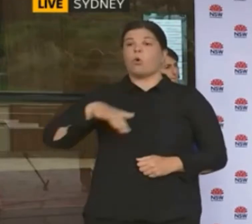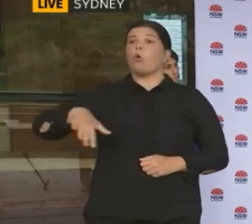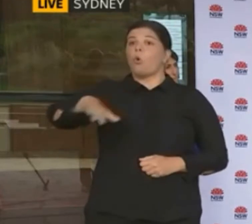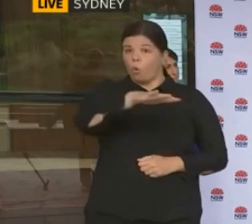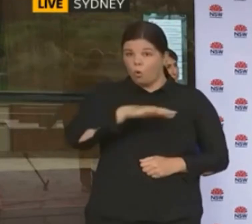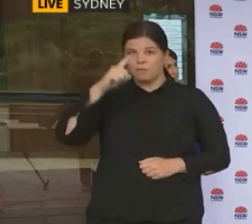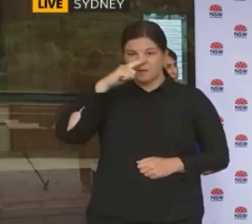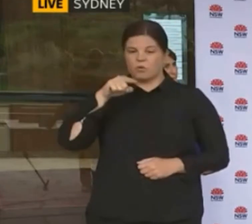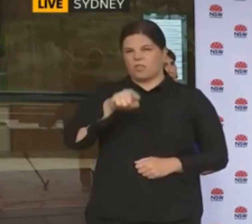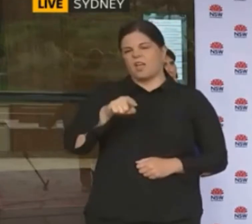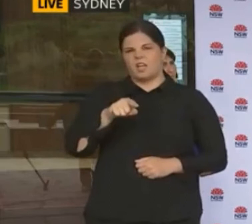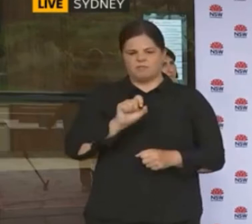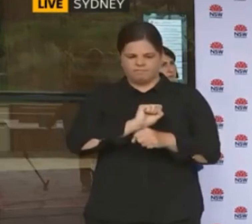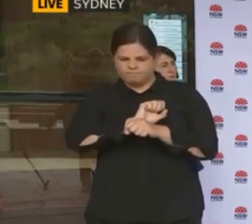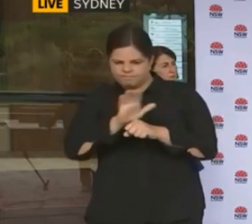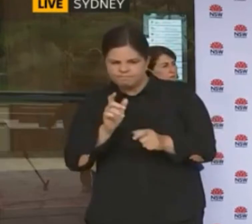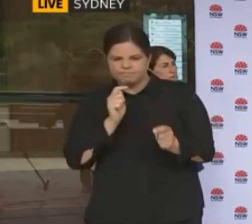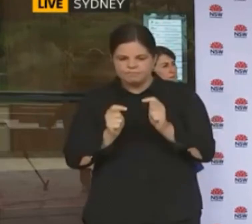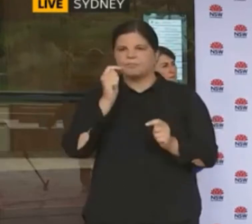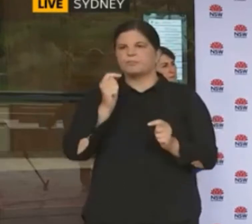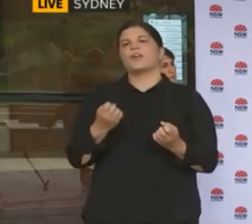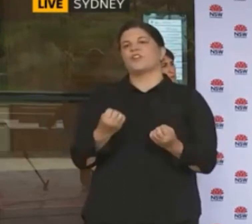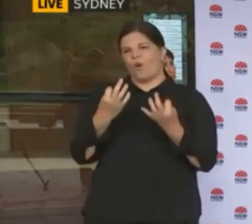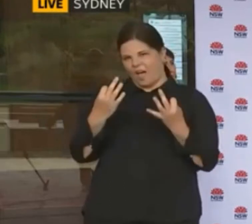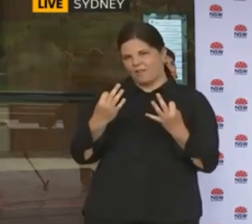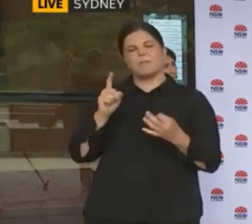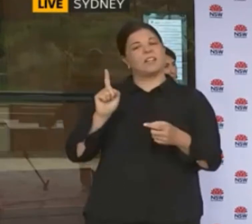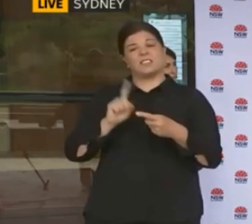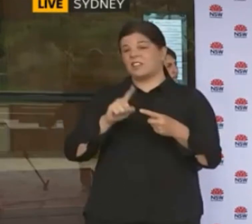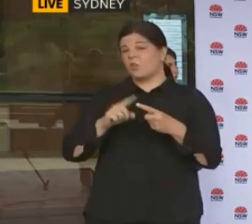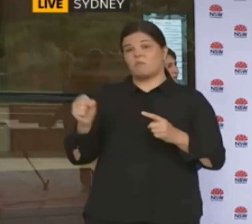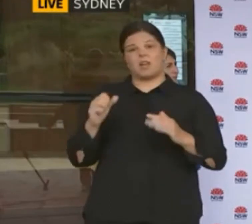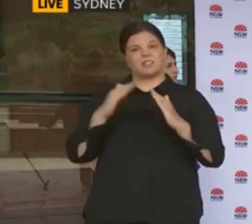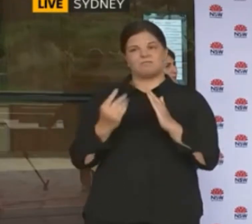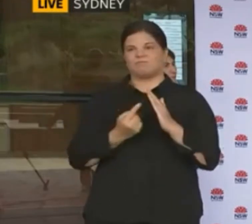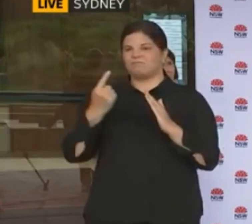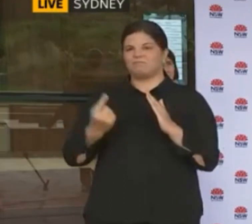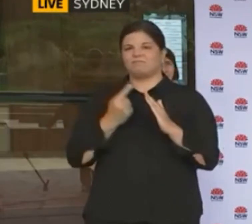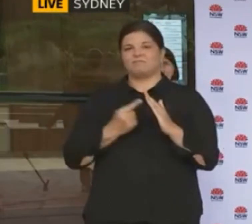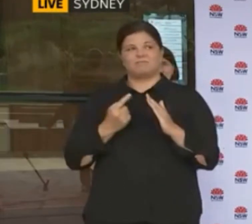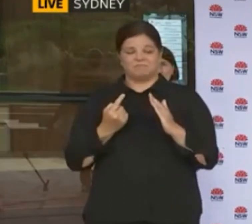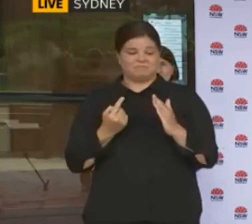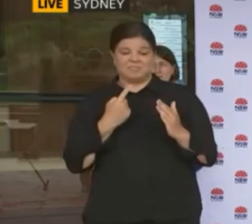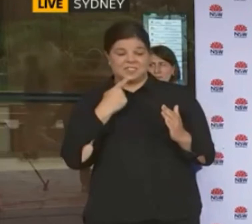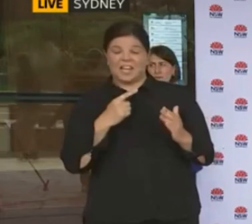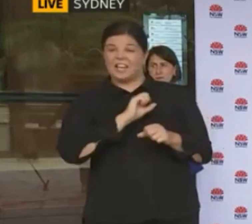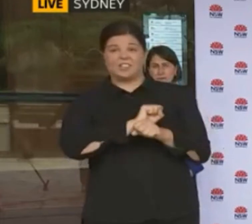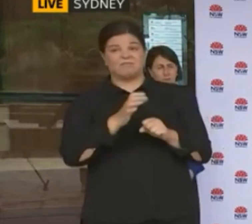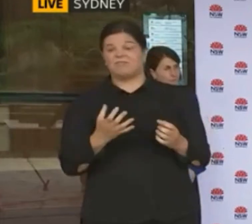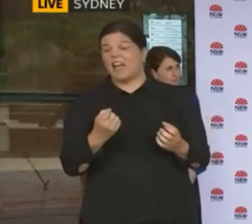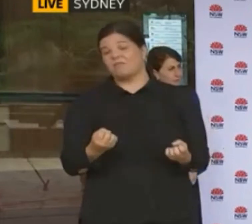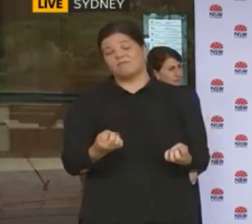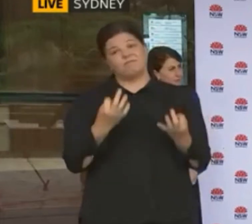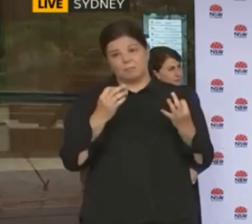and returned negative results, and they must complete their isolation periods despite having these negative results. Again, we are doing a lot